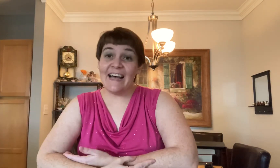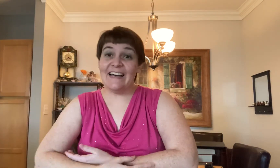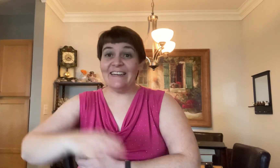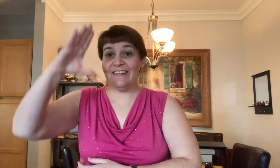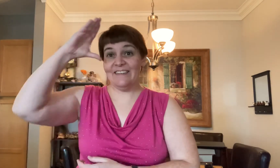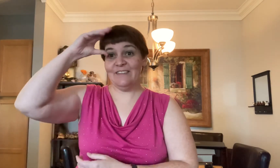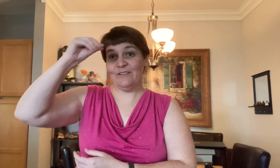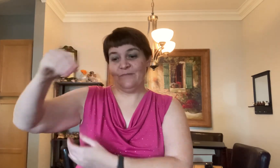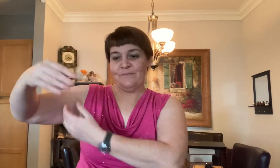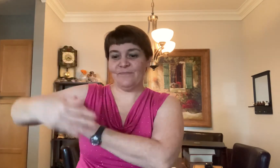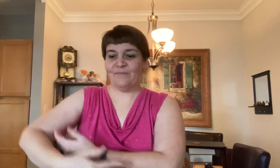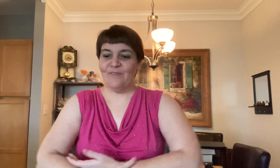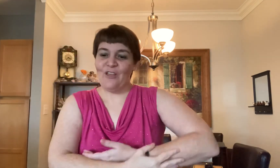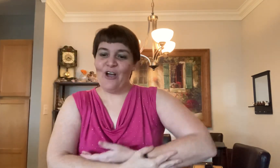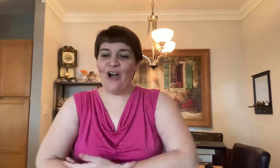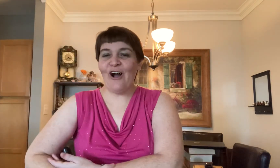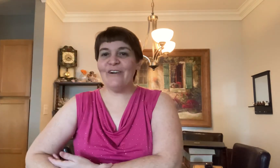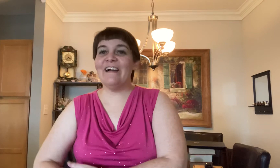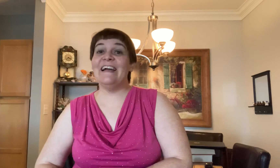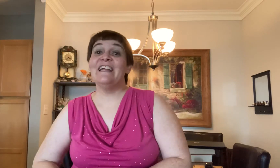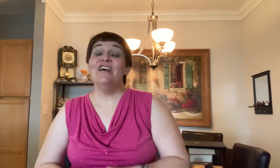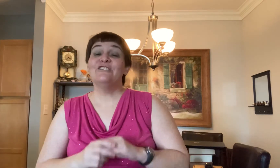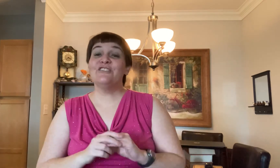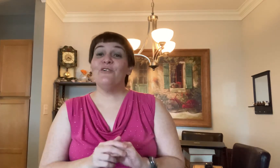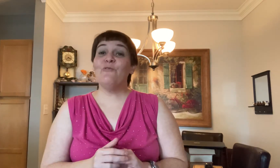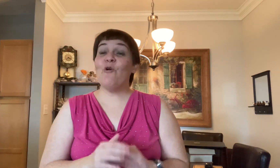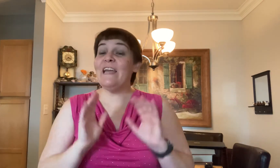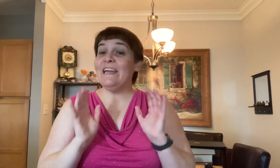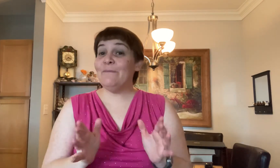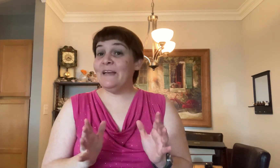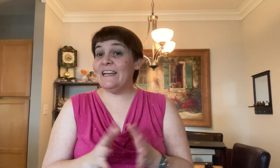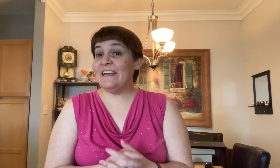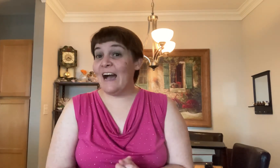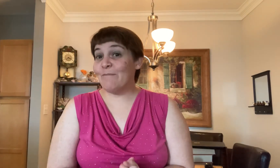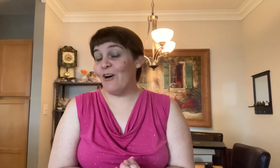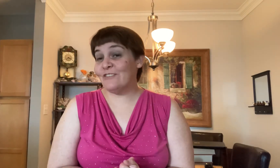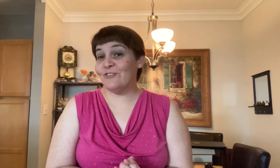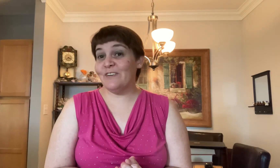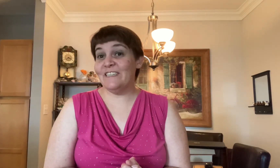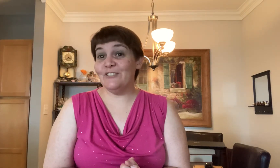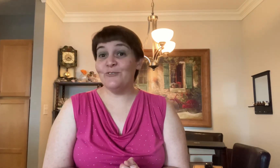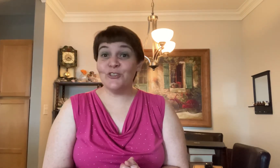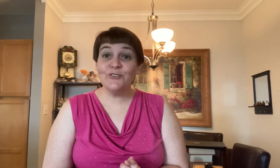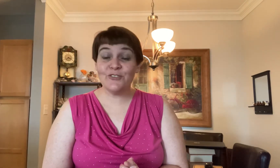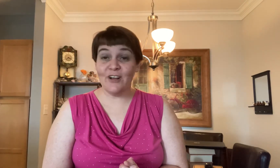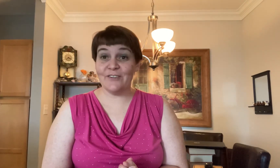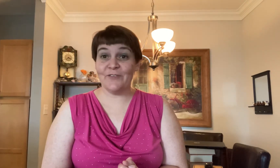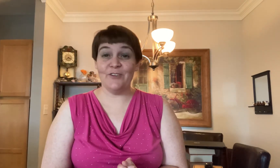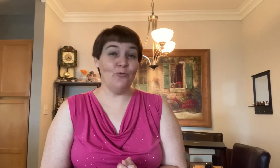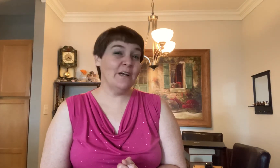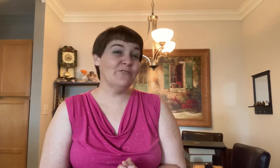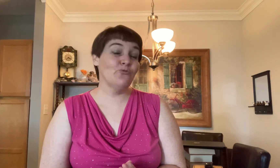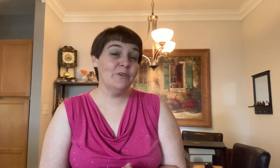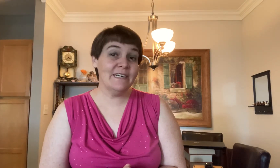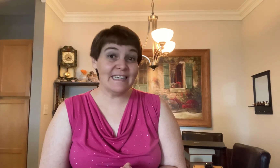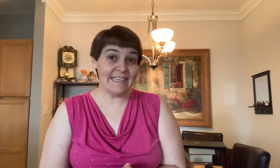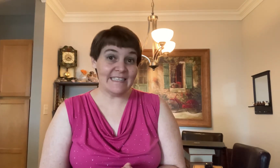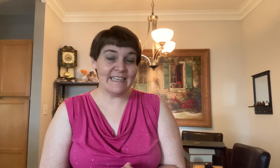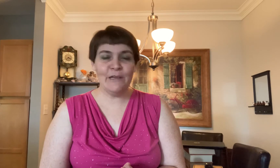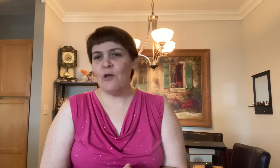son. All right, so in a minute, I'm also going to do two songs for you. One is really easy,